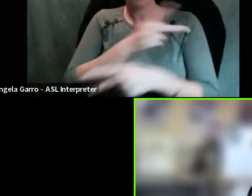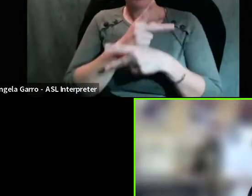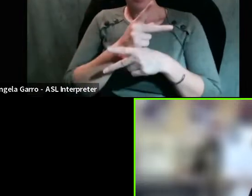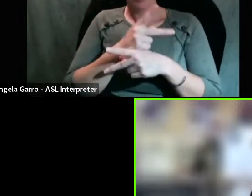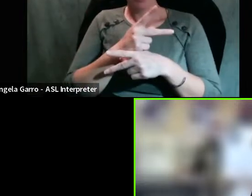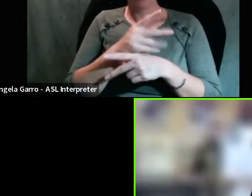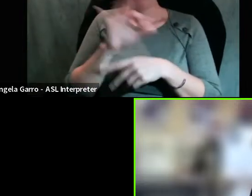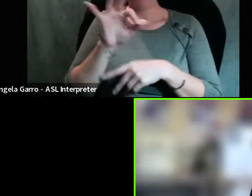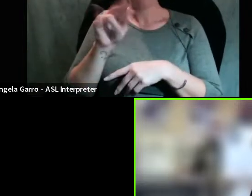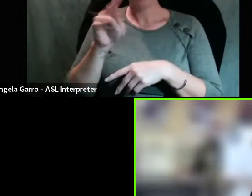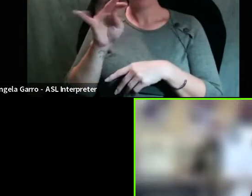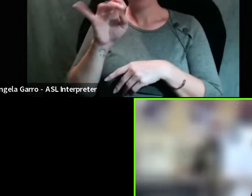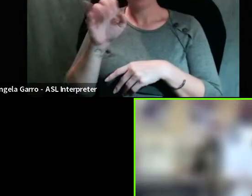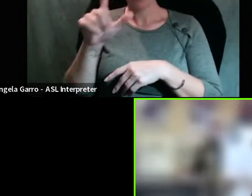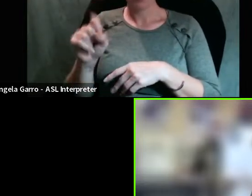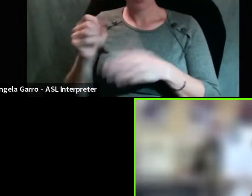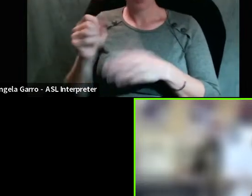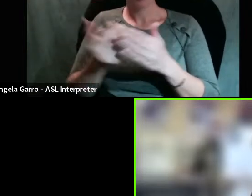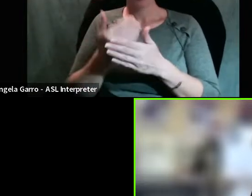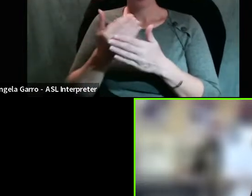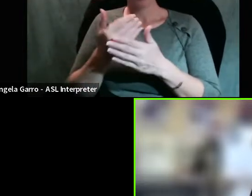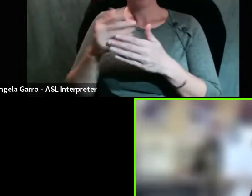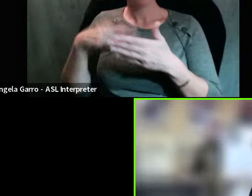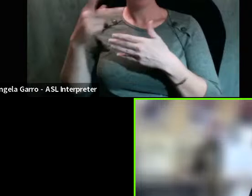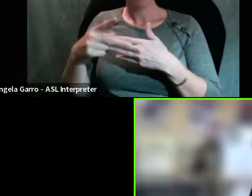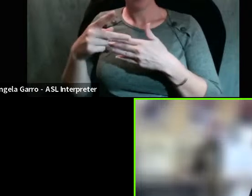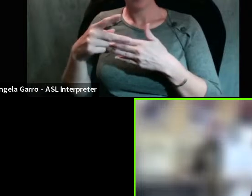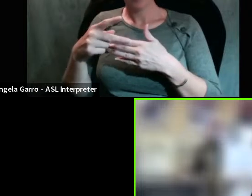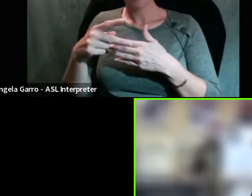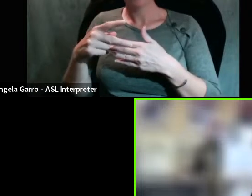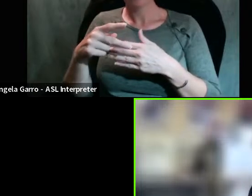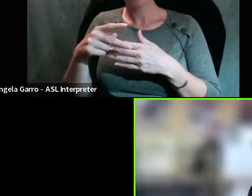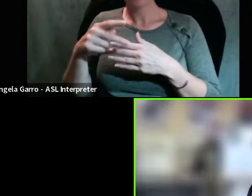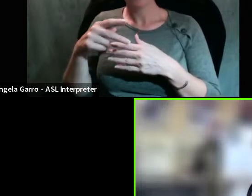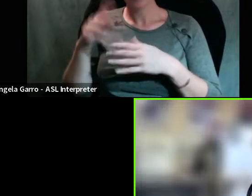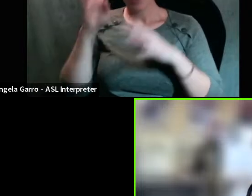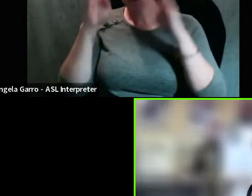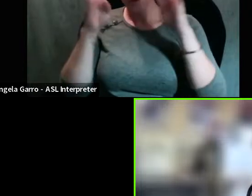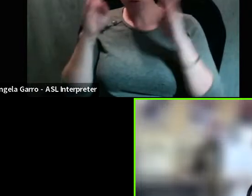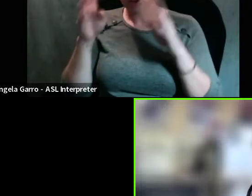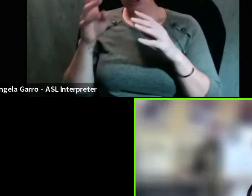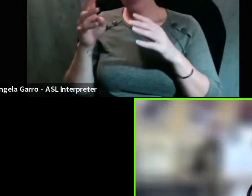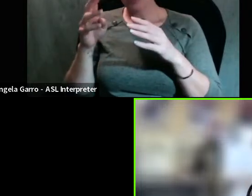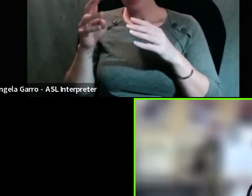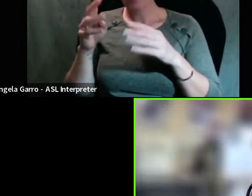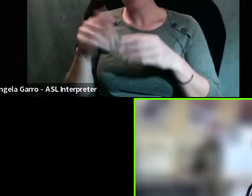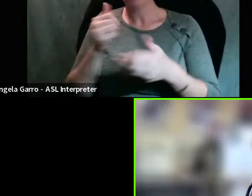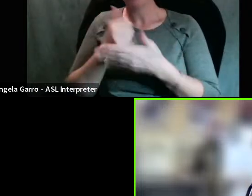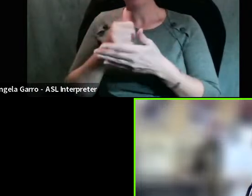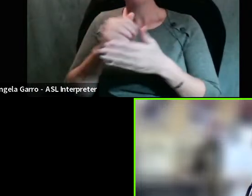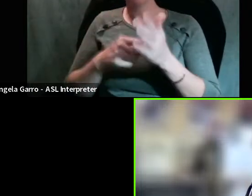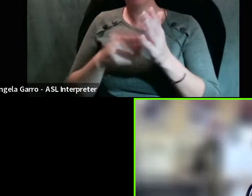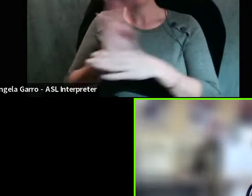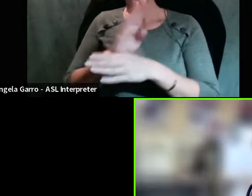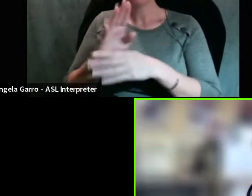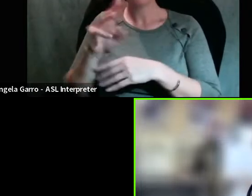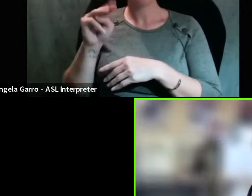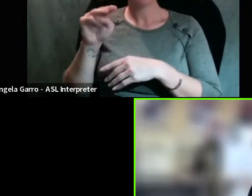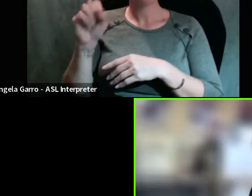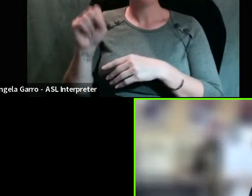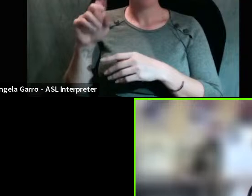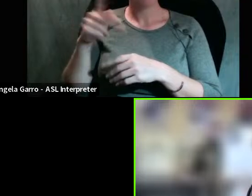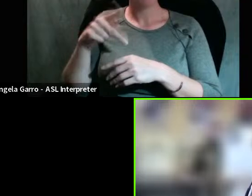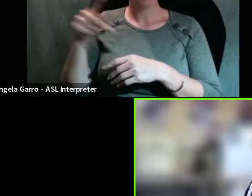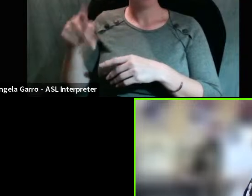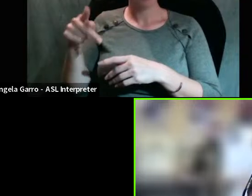Fundamentals, a new program, a new class, Entrepreneurship Course, How to Start a Business, Microsoft PowerPoint